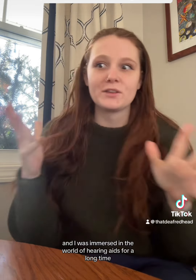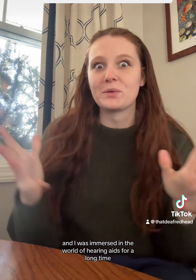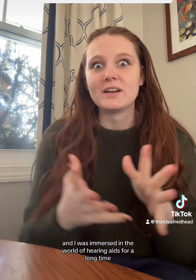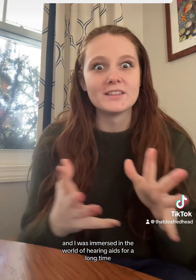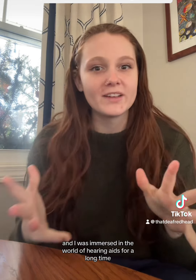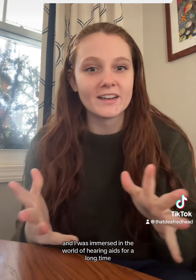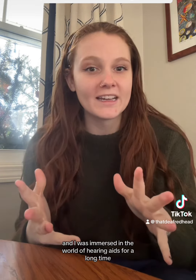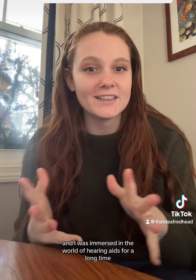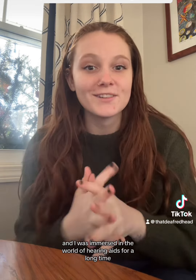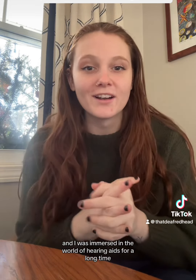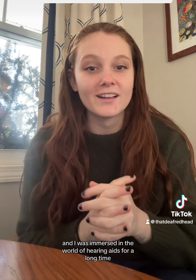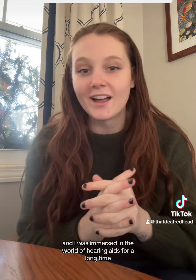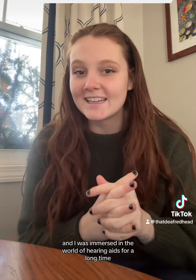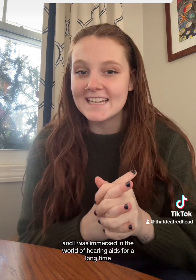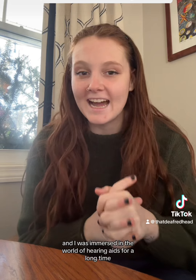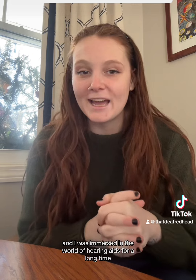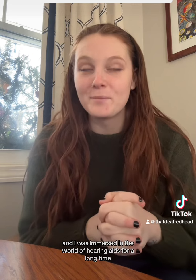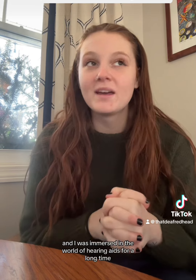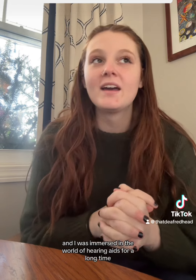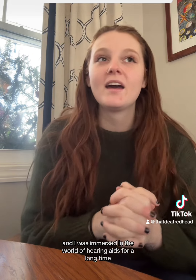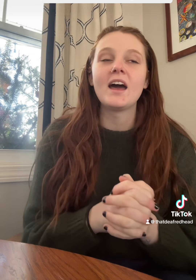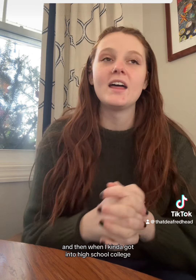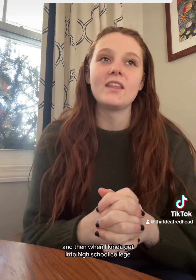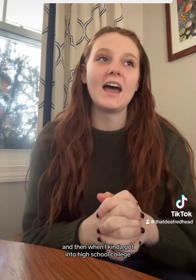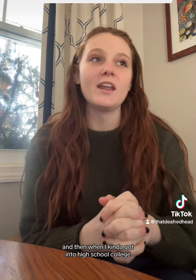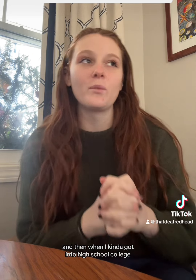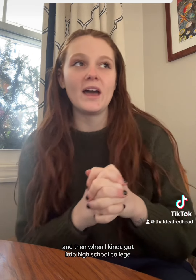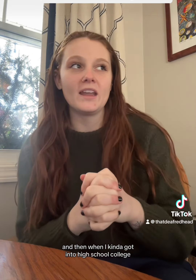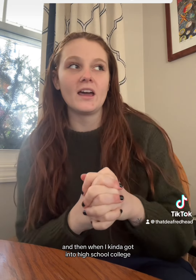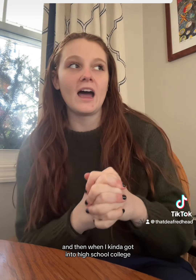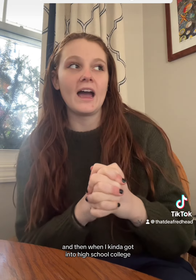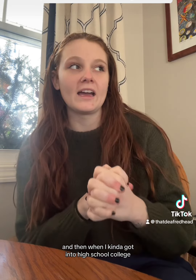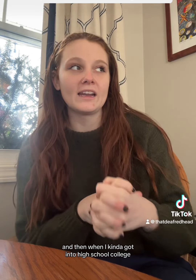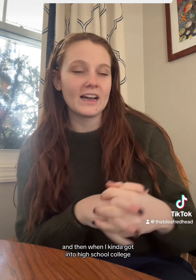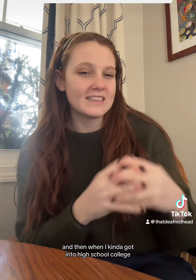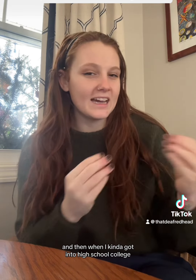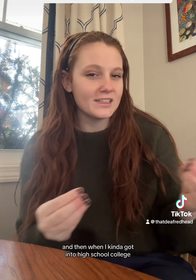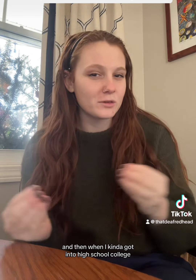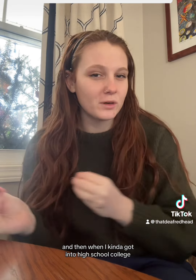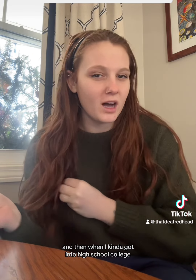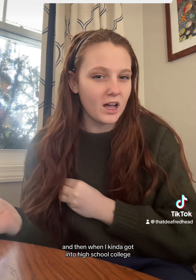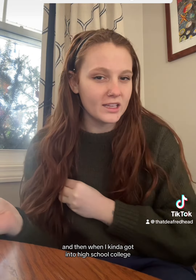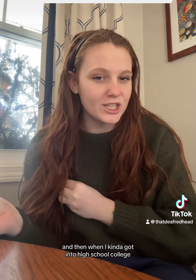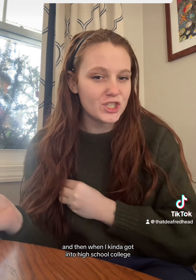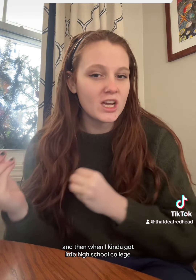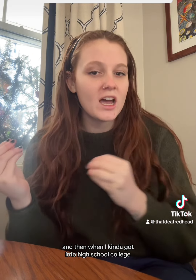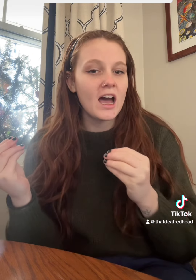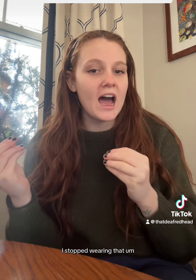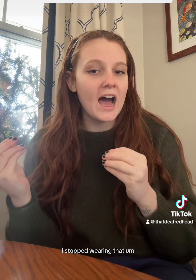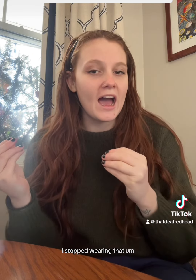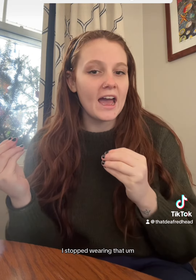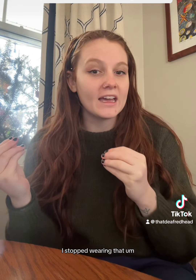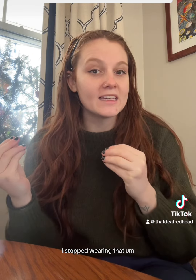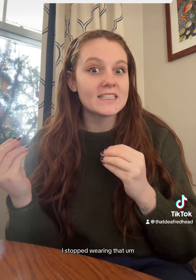world of hearing aids for a long time. And then when I kind of got into high school, college, I stopped